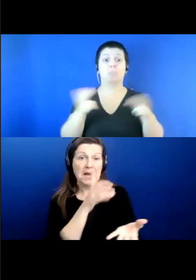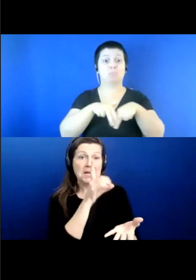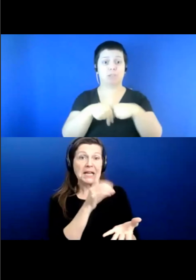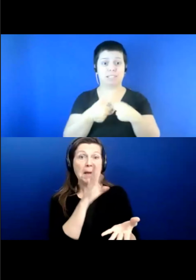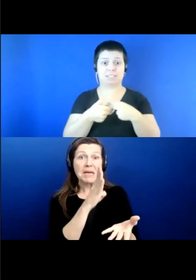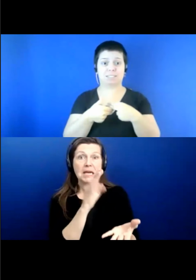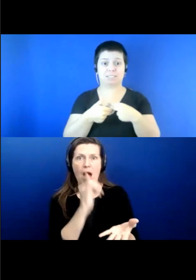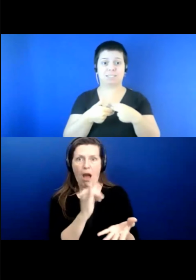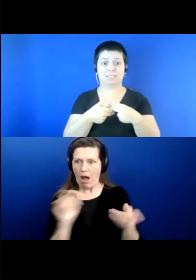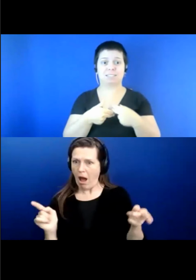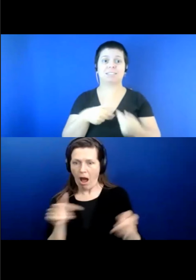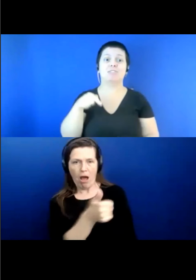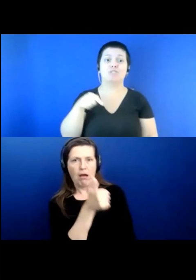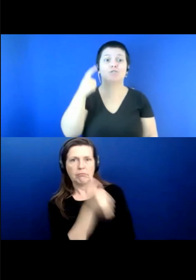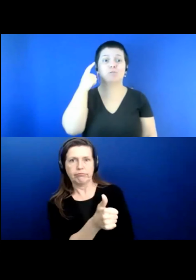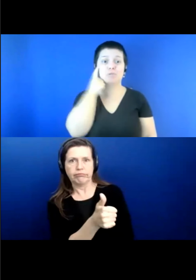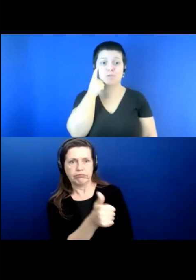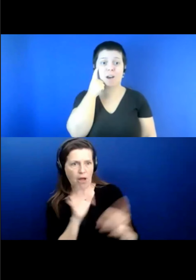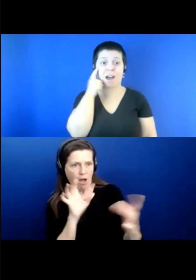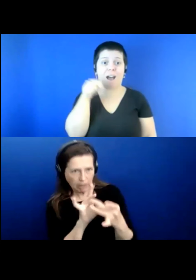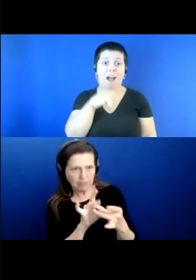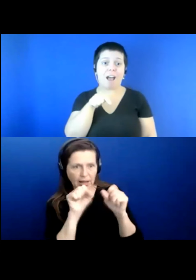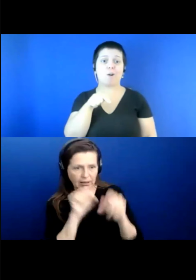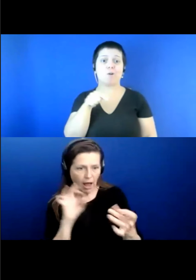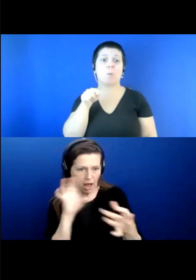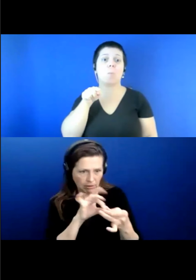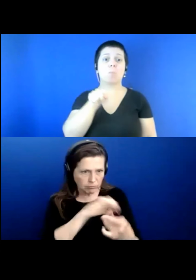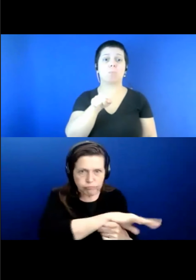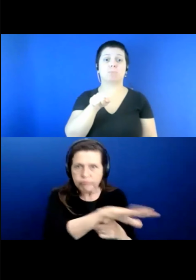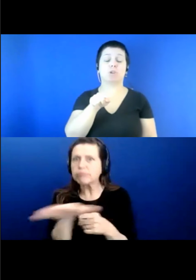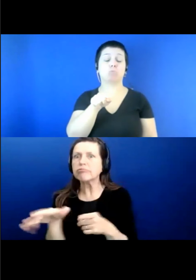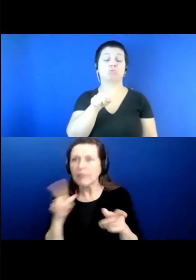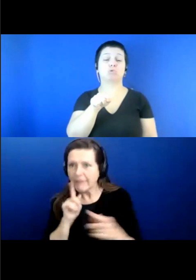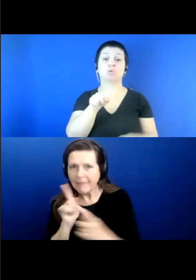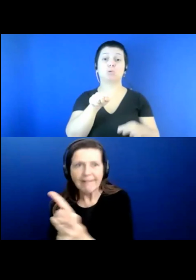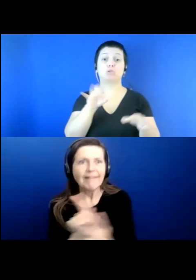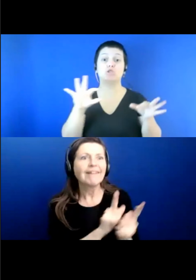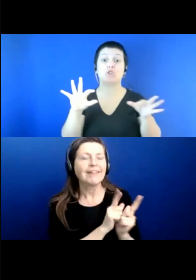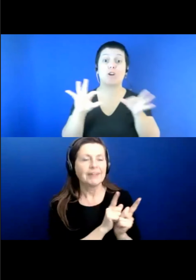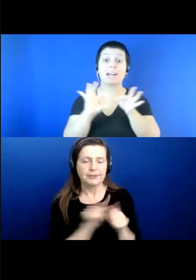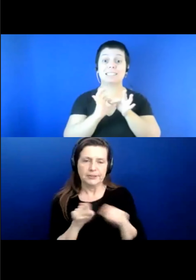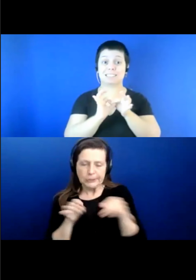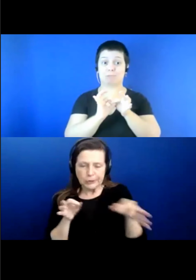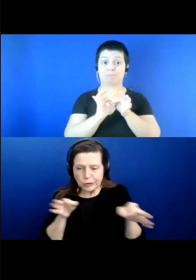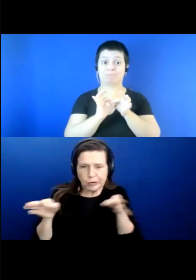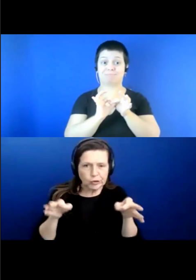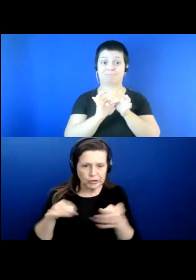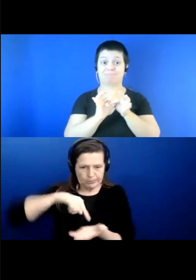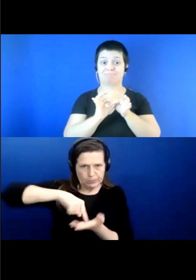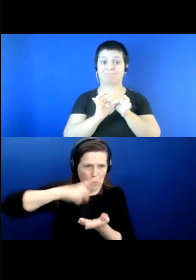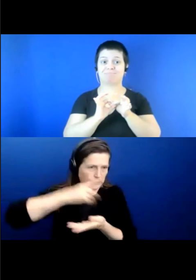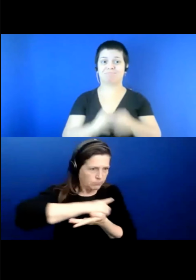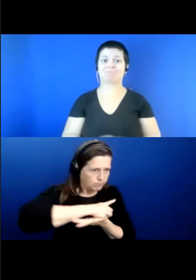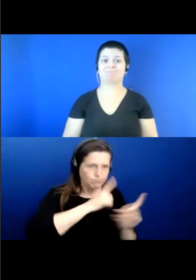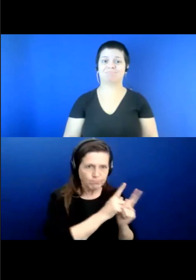of connection. So a point of connection is one of our strategic points. We want to